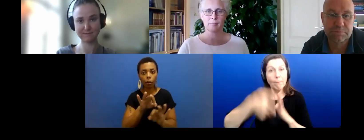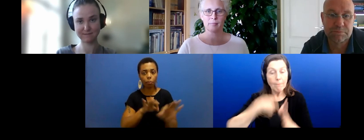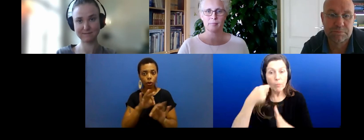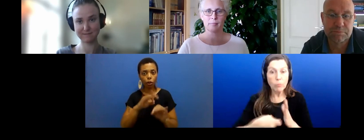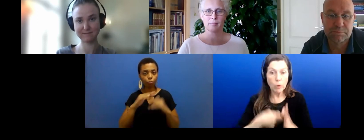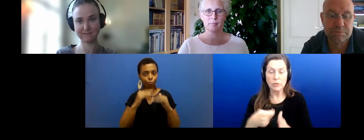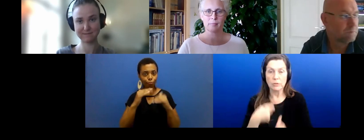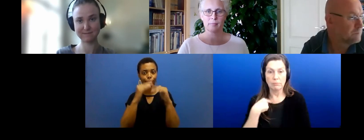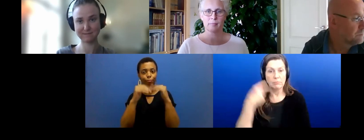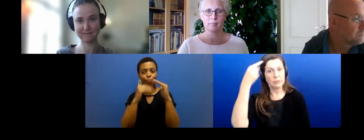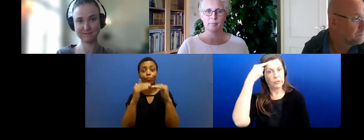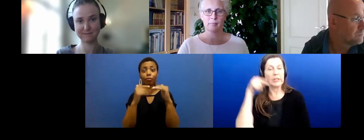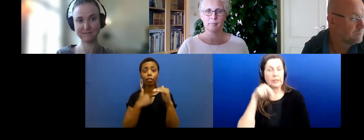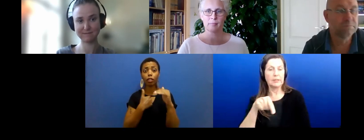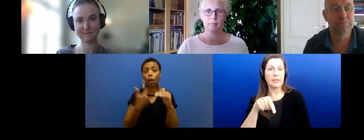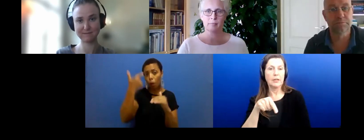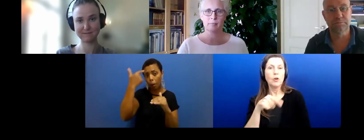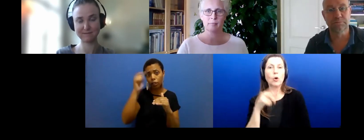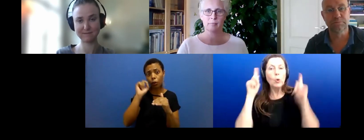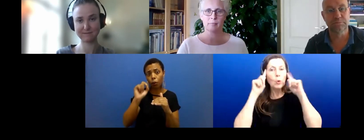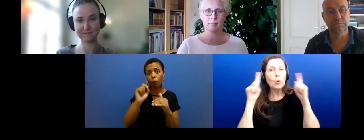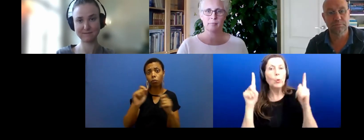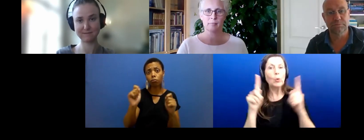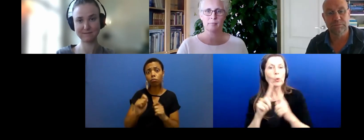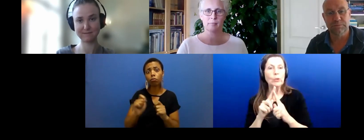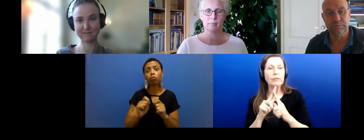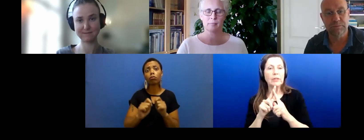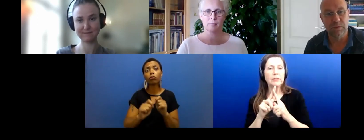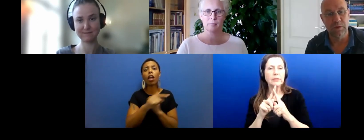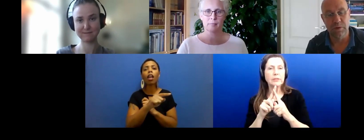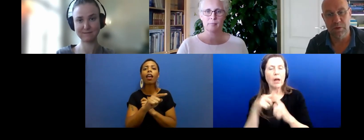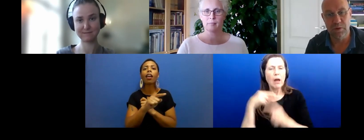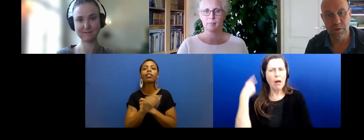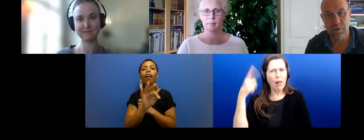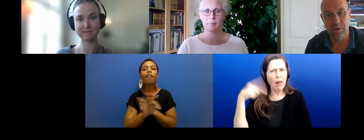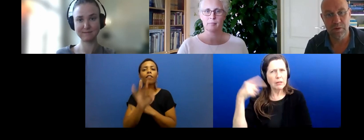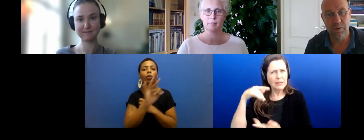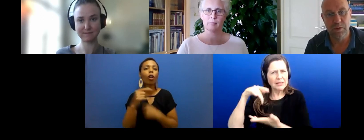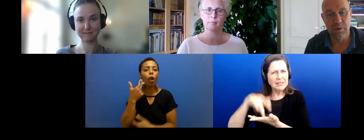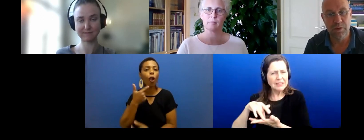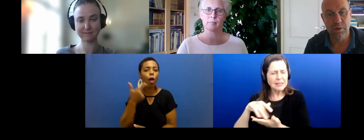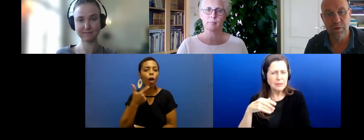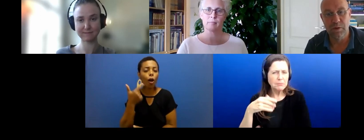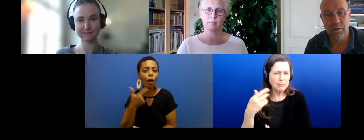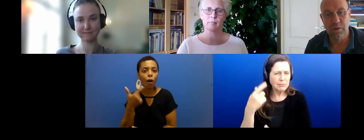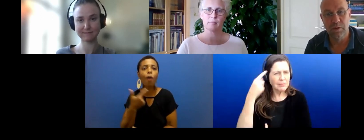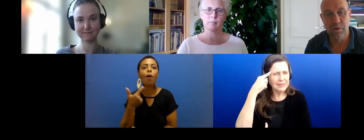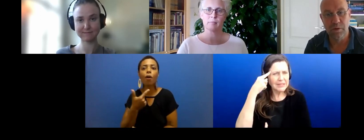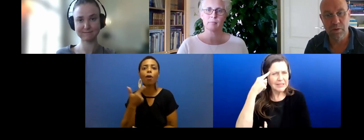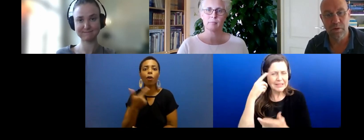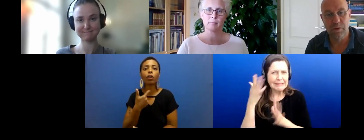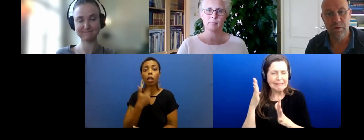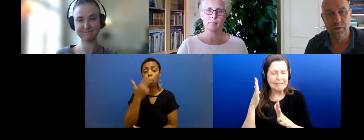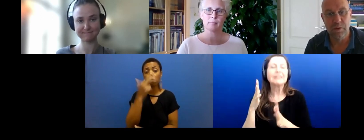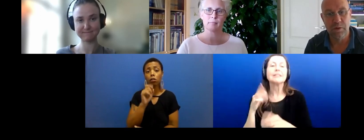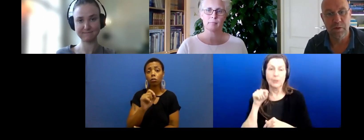I think, led by the University of London City University, I think, and I know Microsoft